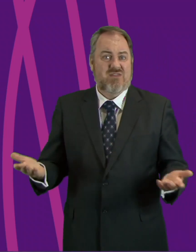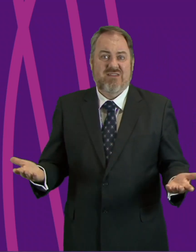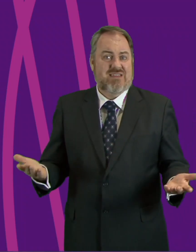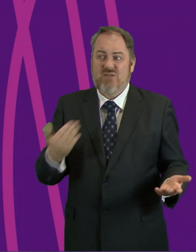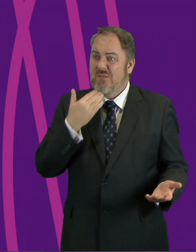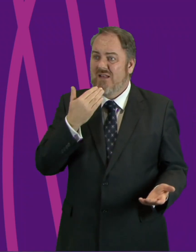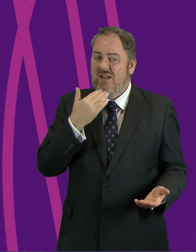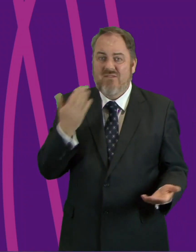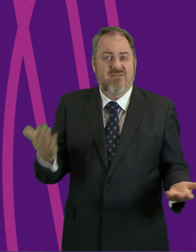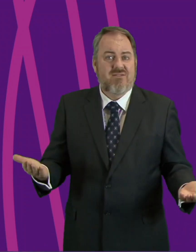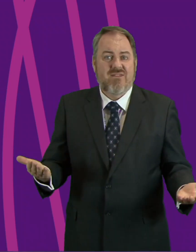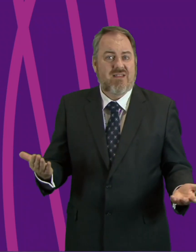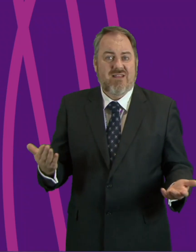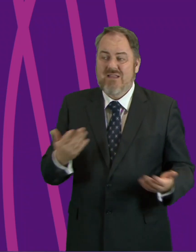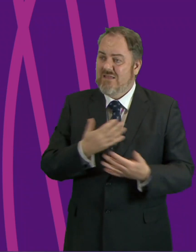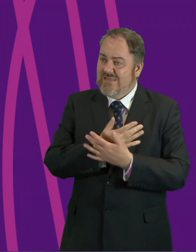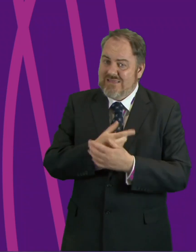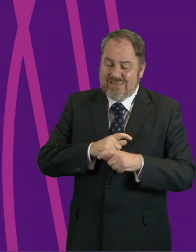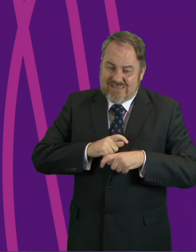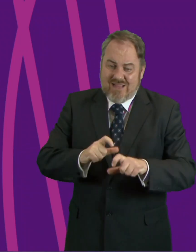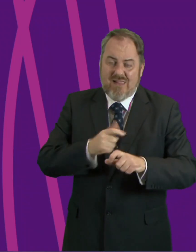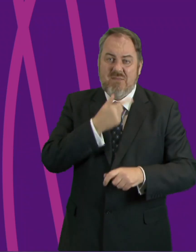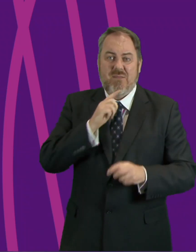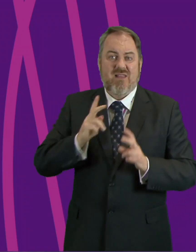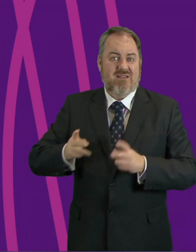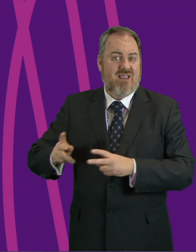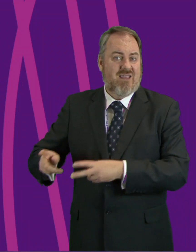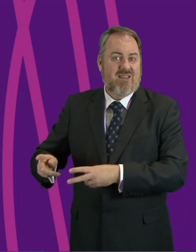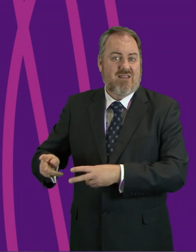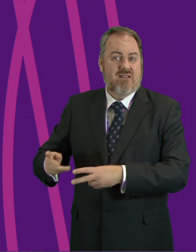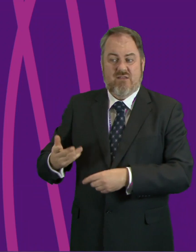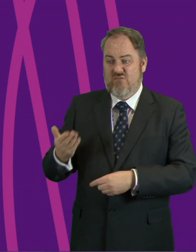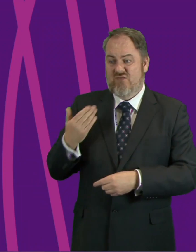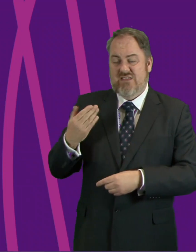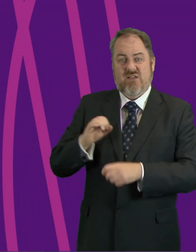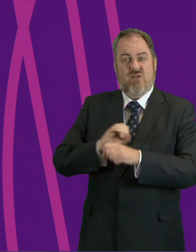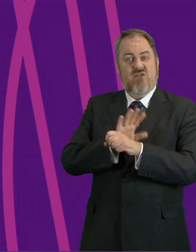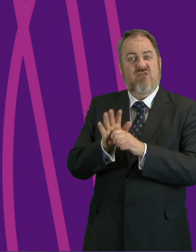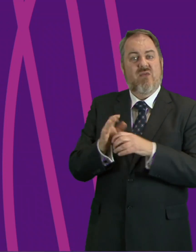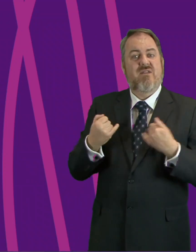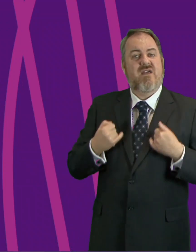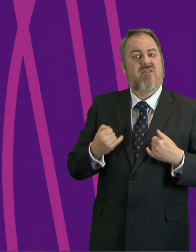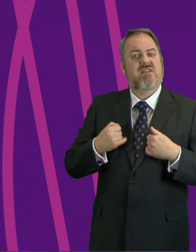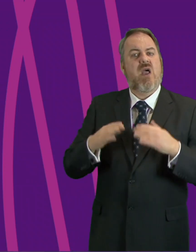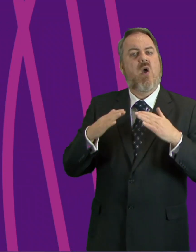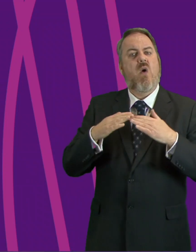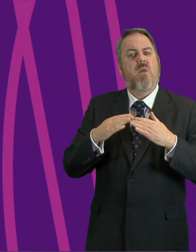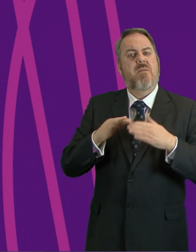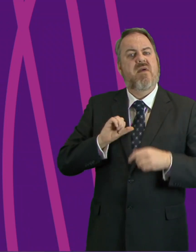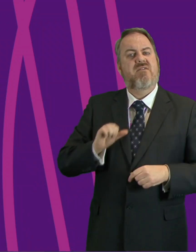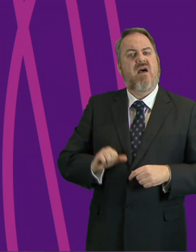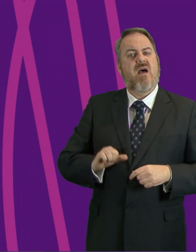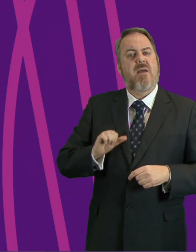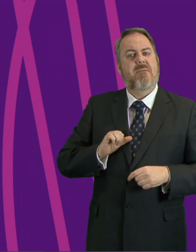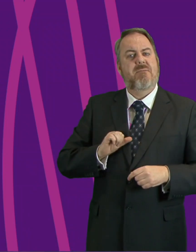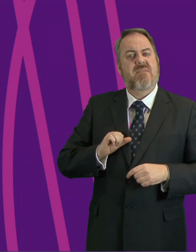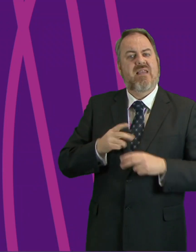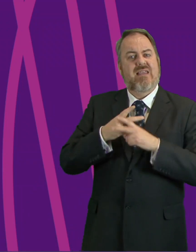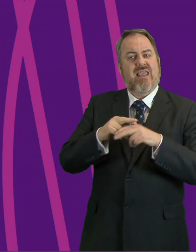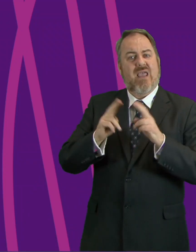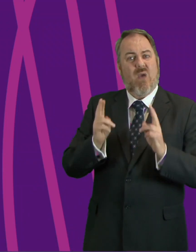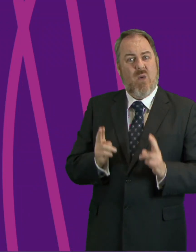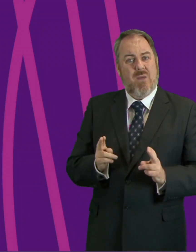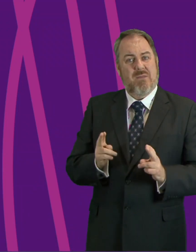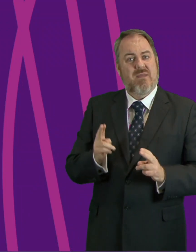enough. In just the last week, the COVID-19 outbreak at the Home Farm care home on the Isle of Skye has